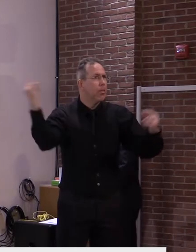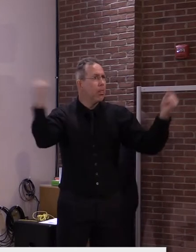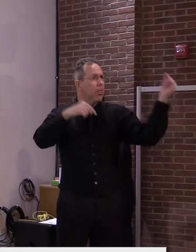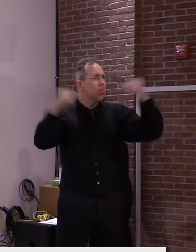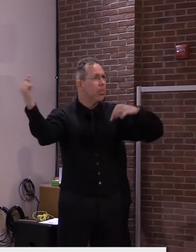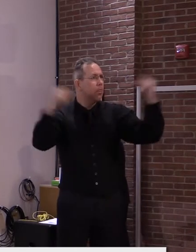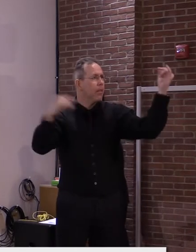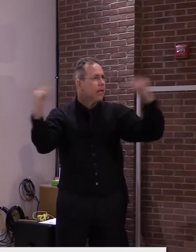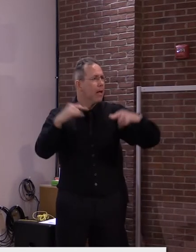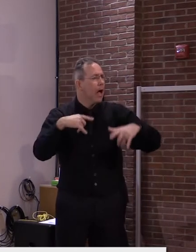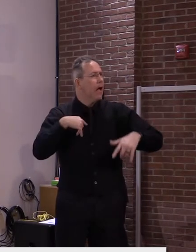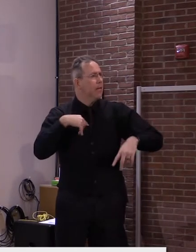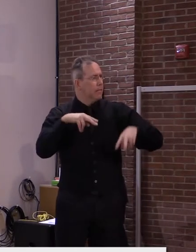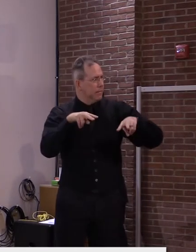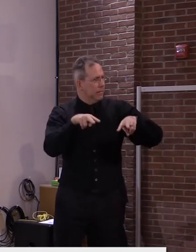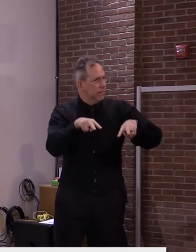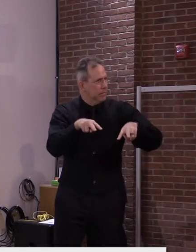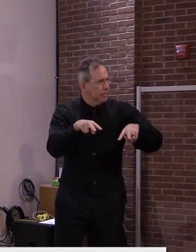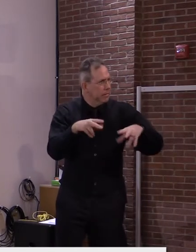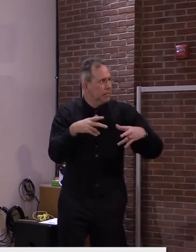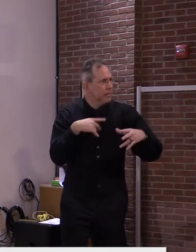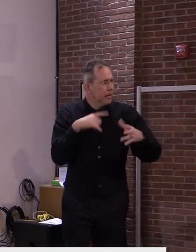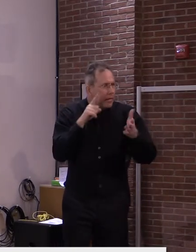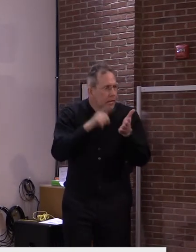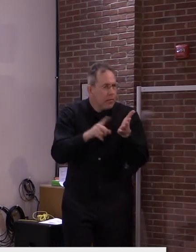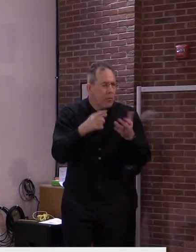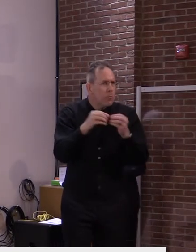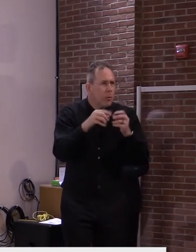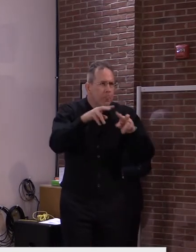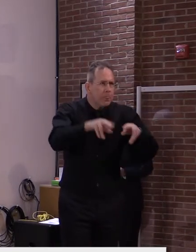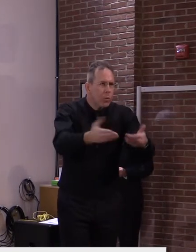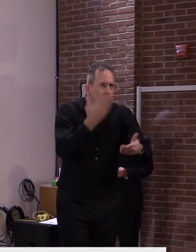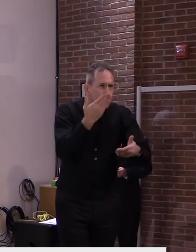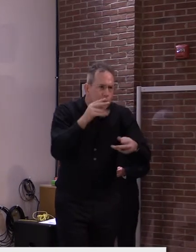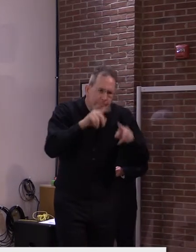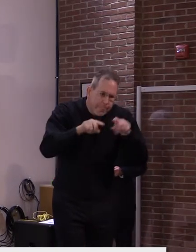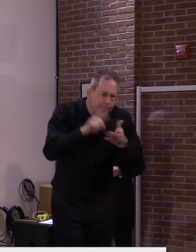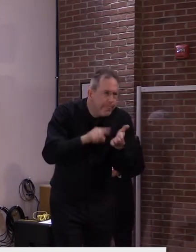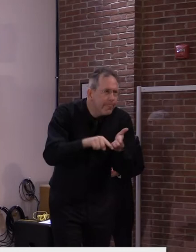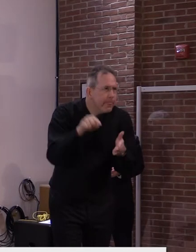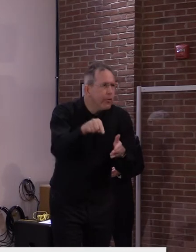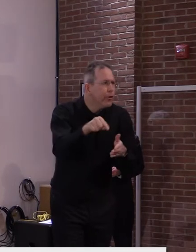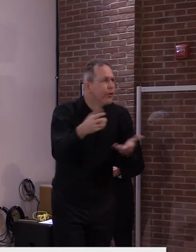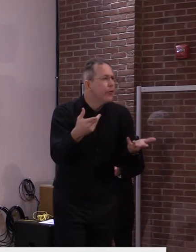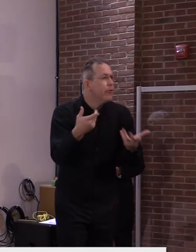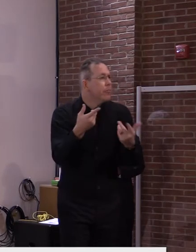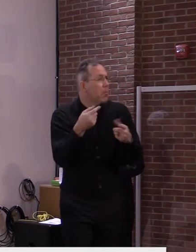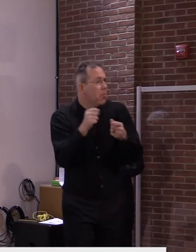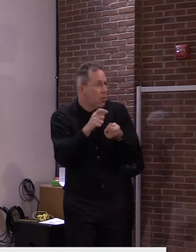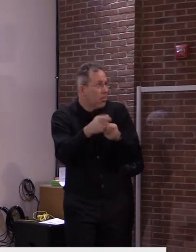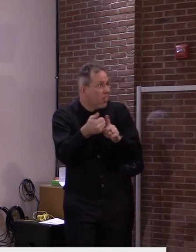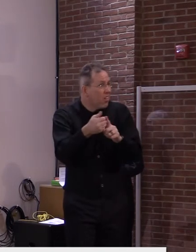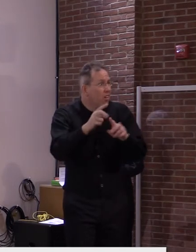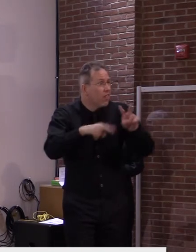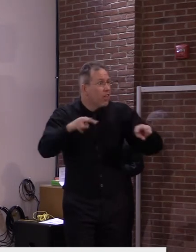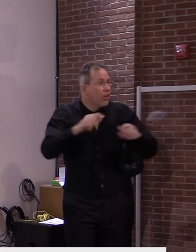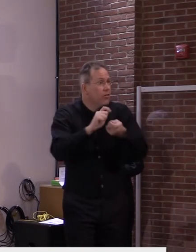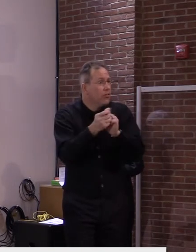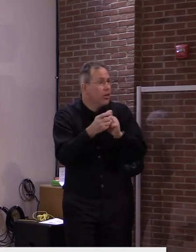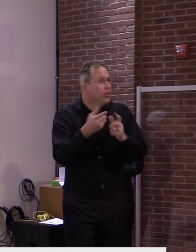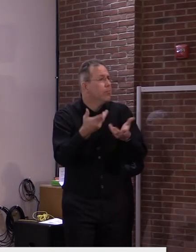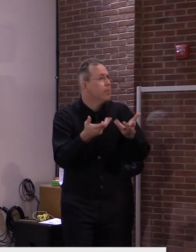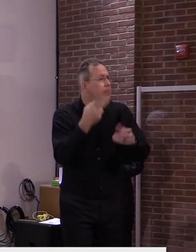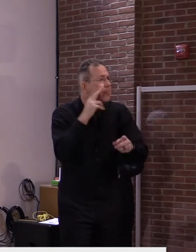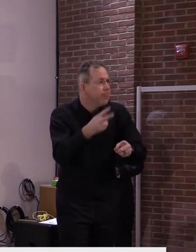sequencing. I would like to say we could already give you results, but due to technical factors in the kinds of swabs that